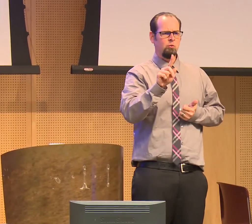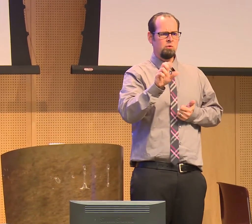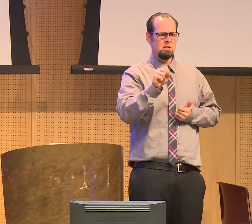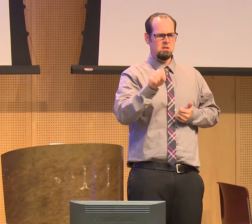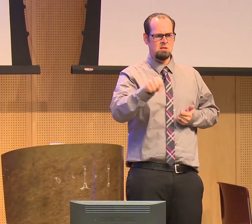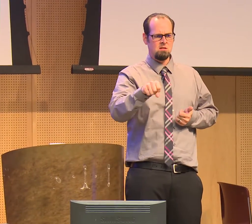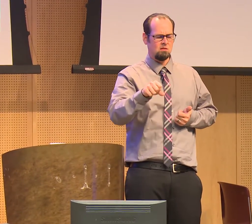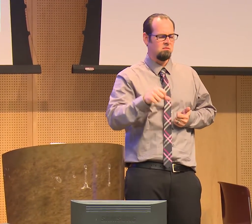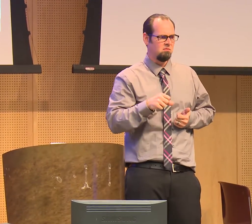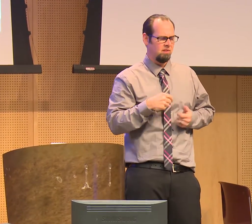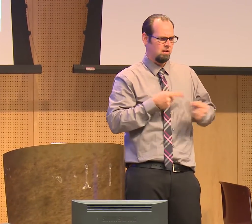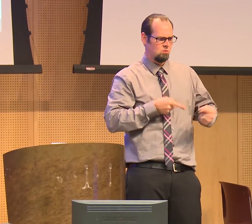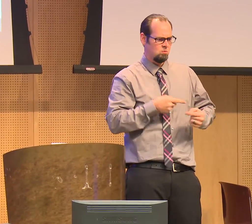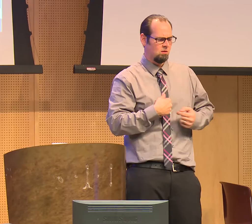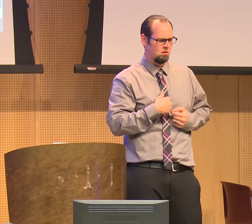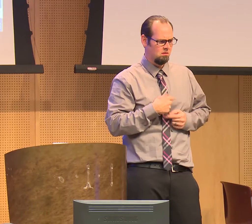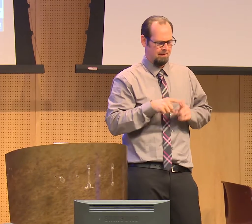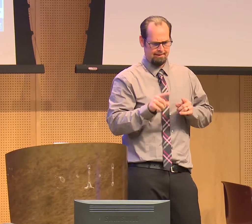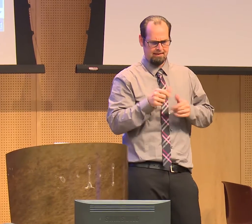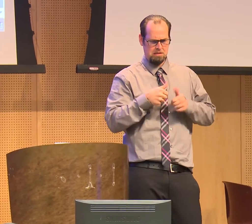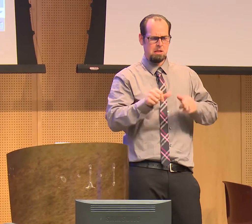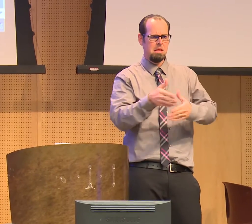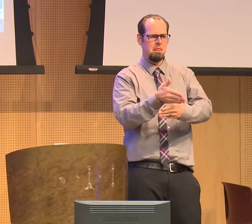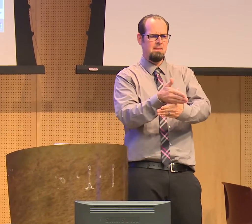I would struggle with them.